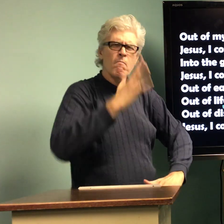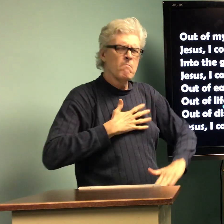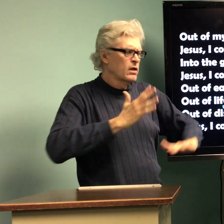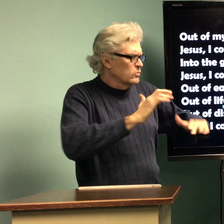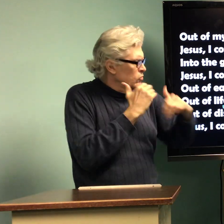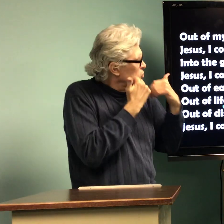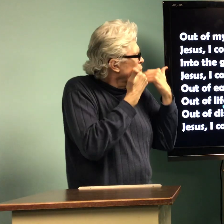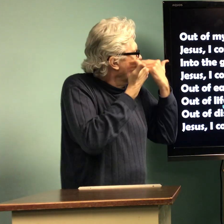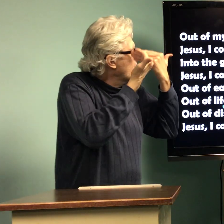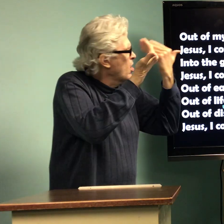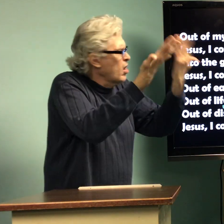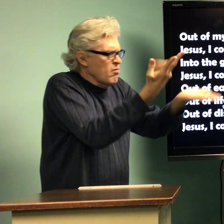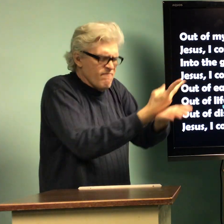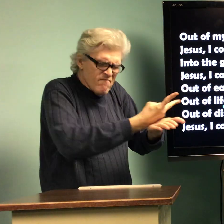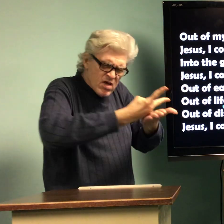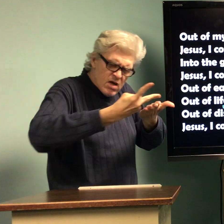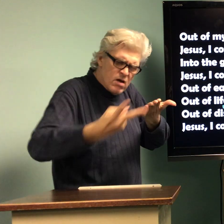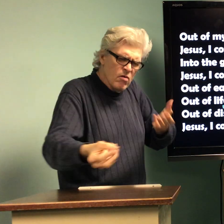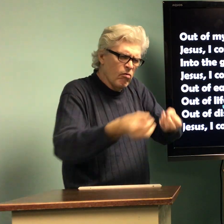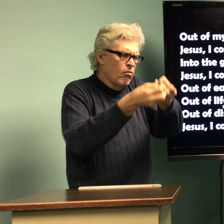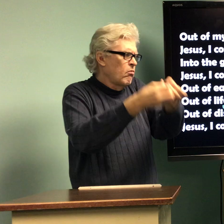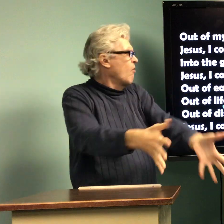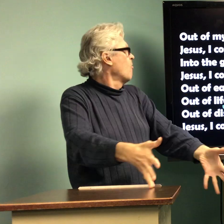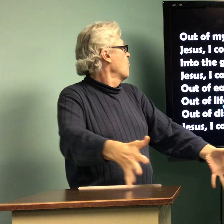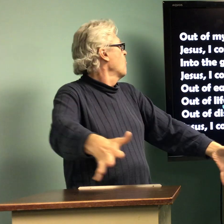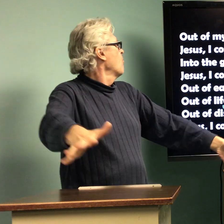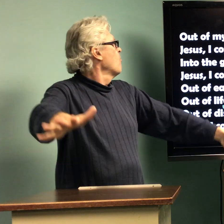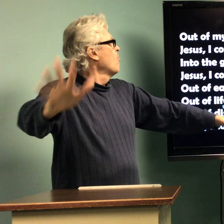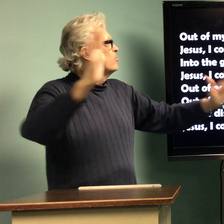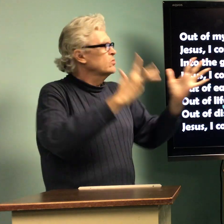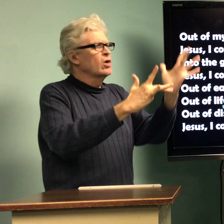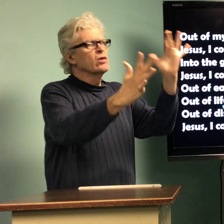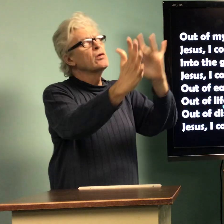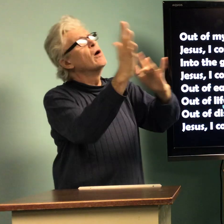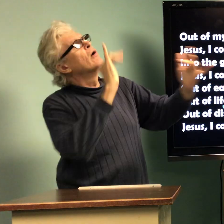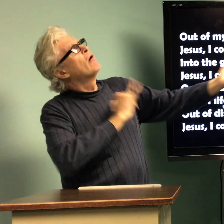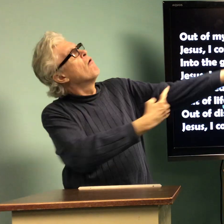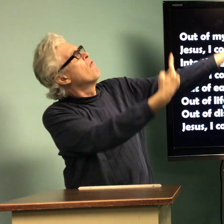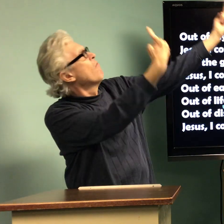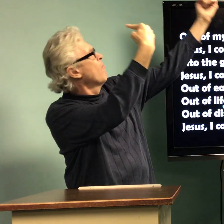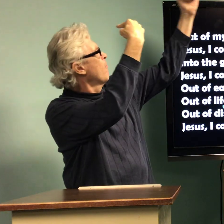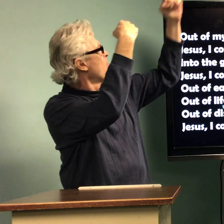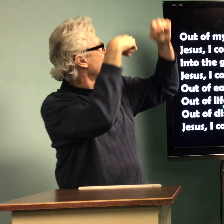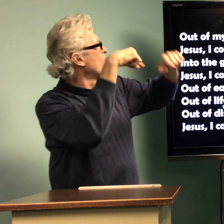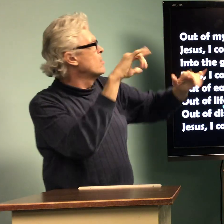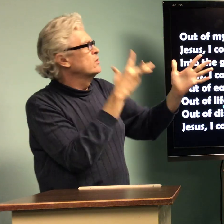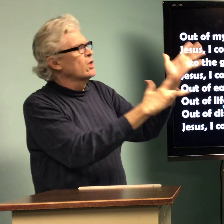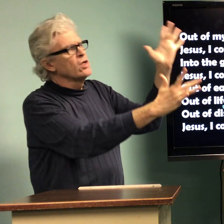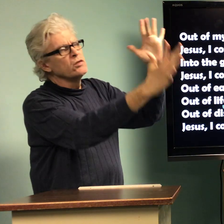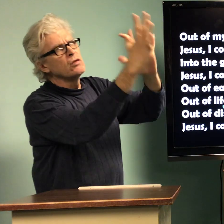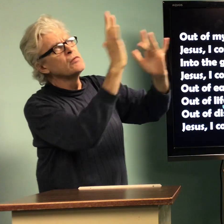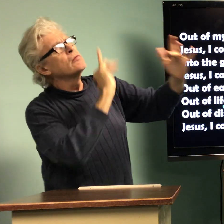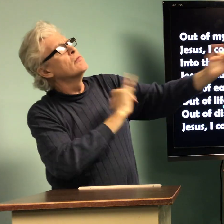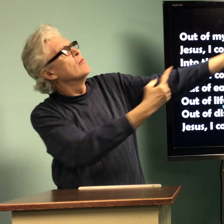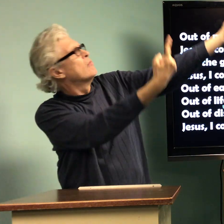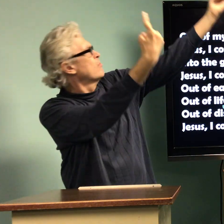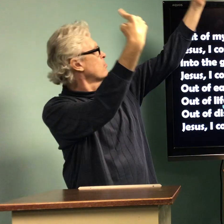Out of my shameful failure and loss, Jesus, I come. Jesus, I